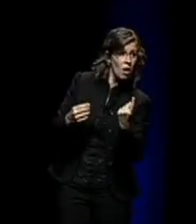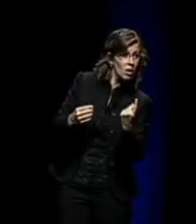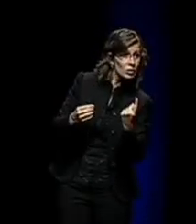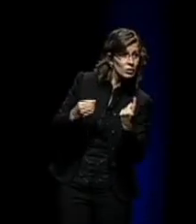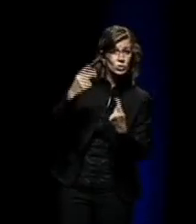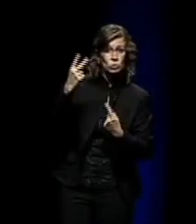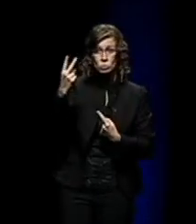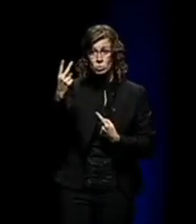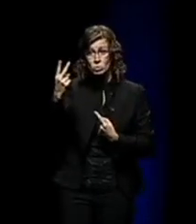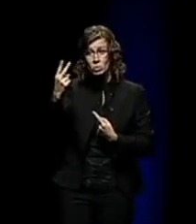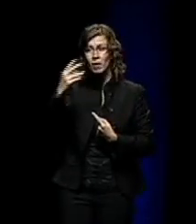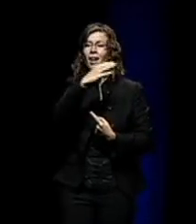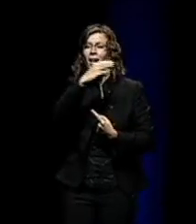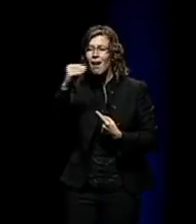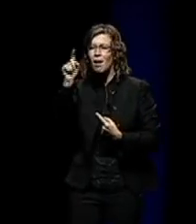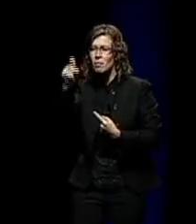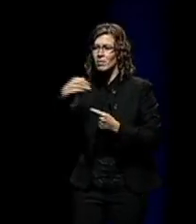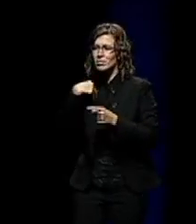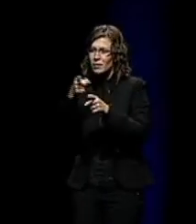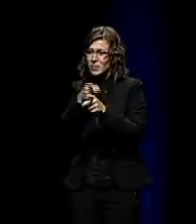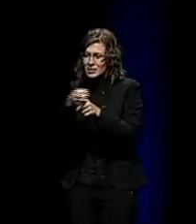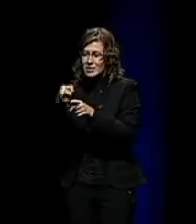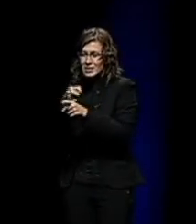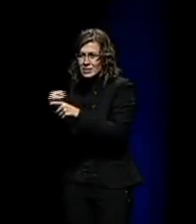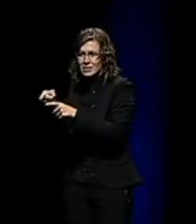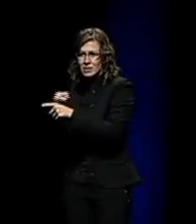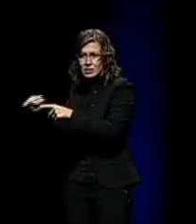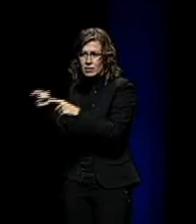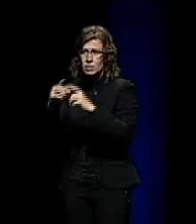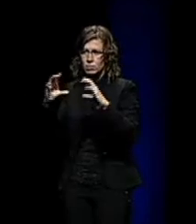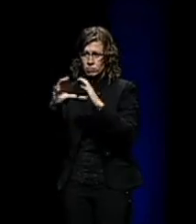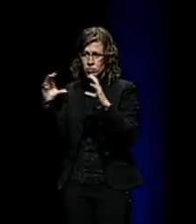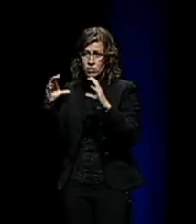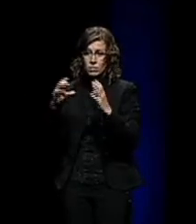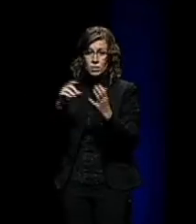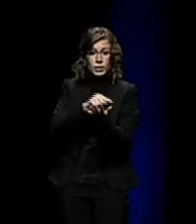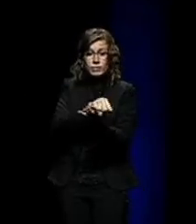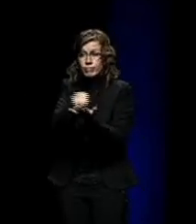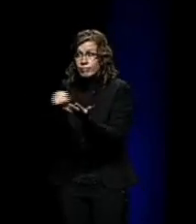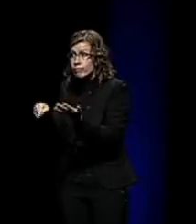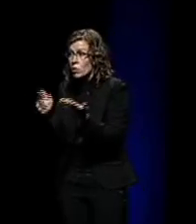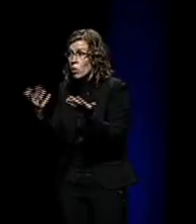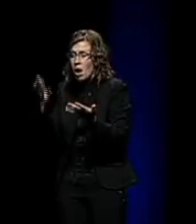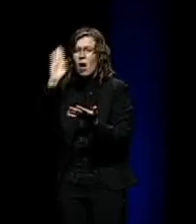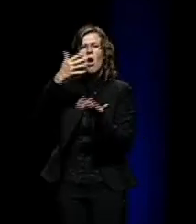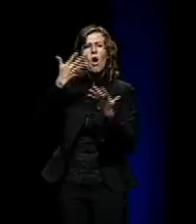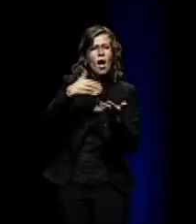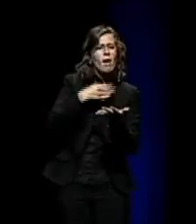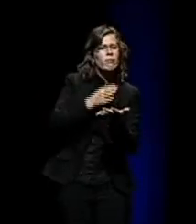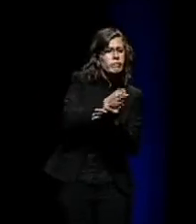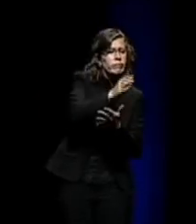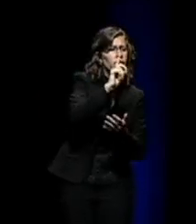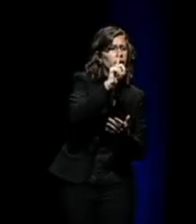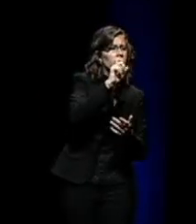certification of some sort. Now, we're not sure which. have down here, legal, medical, K through 12, higher education, et cetera.